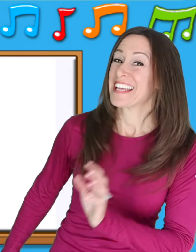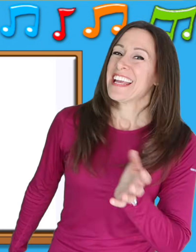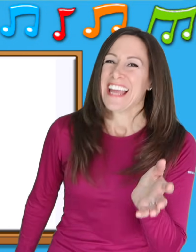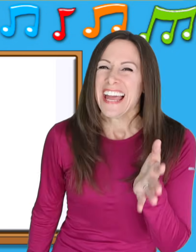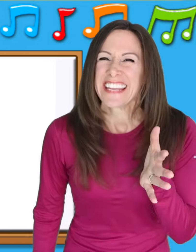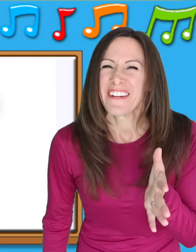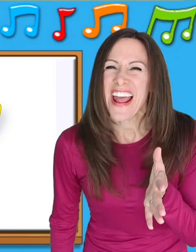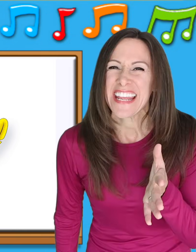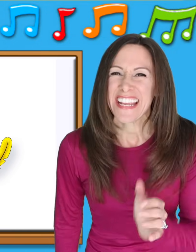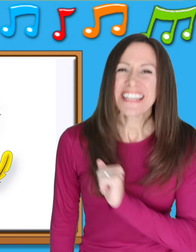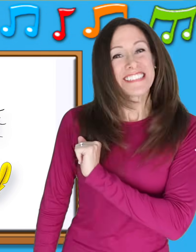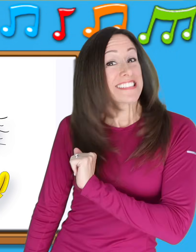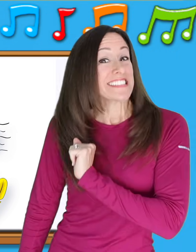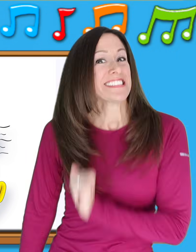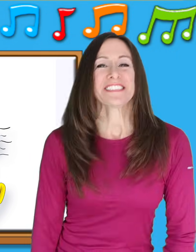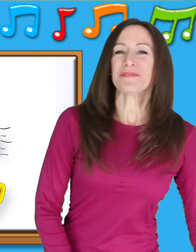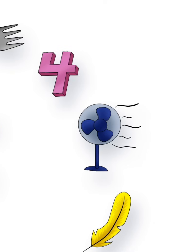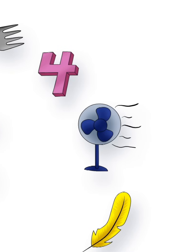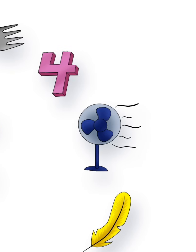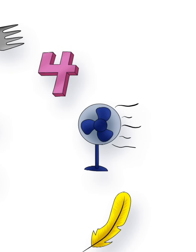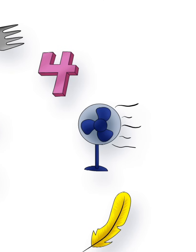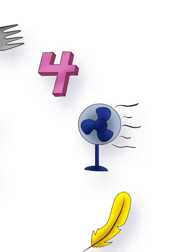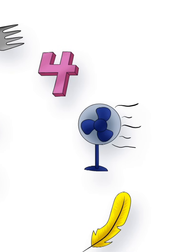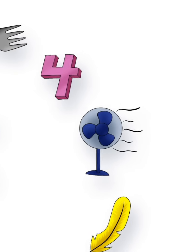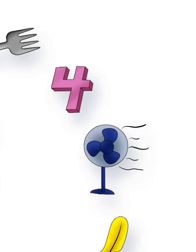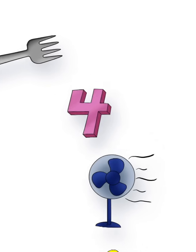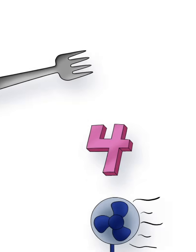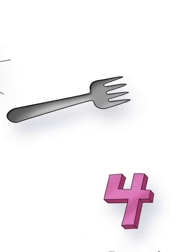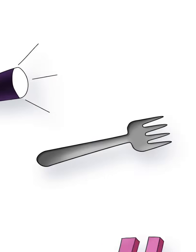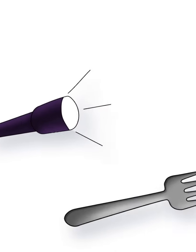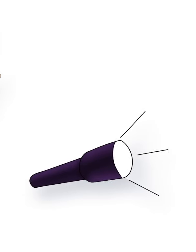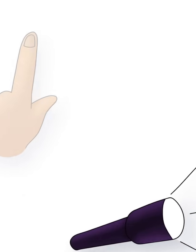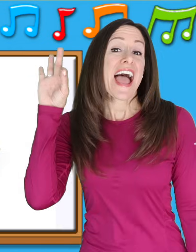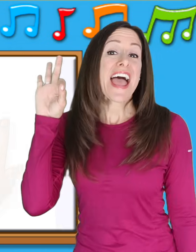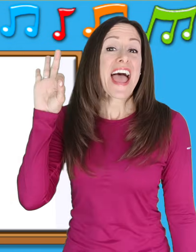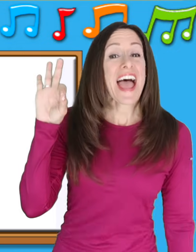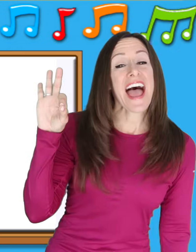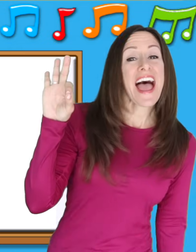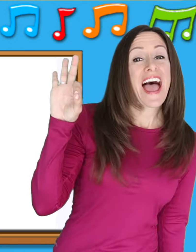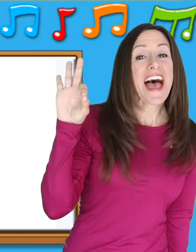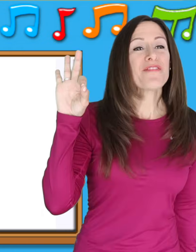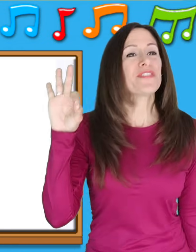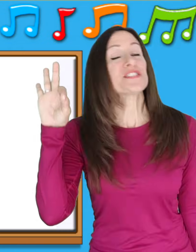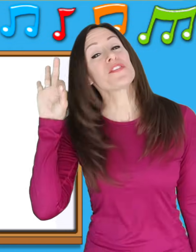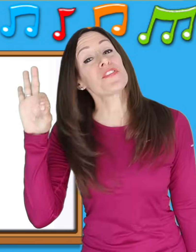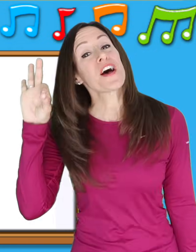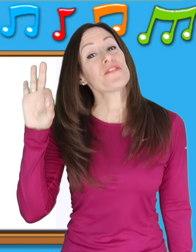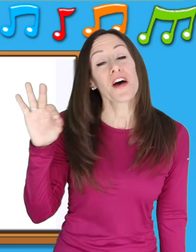Get ready! Here we go! F is for f-f